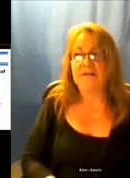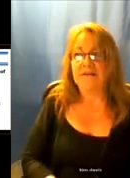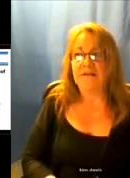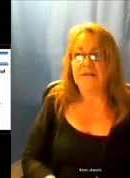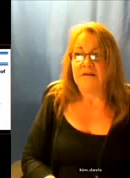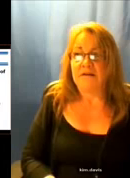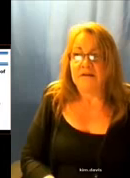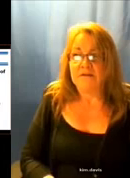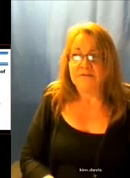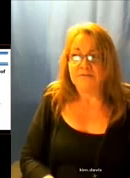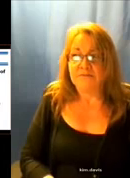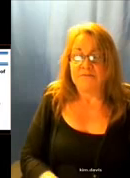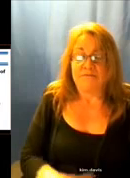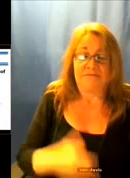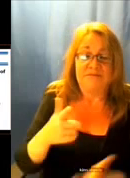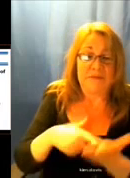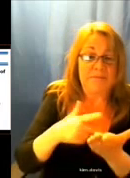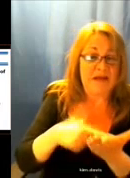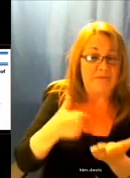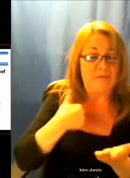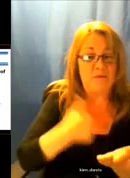hearing.